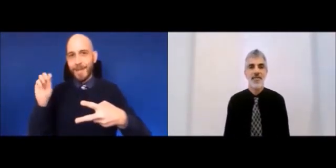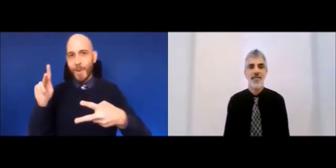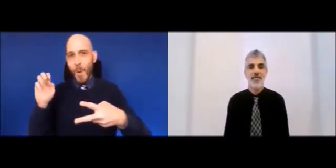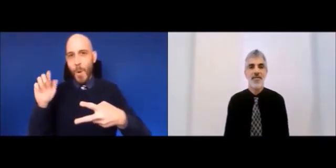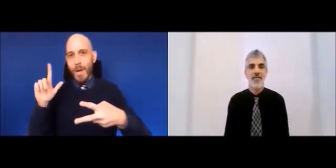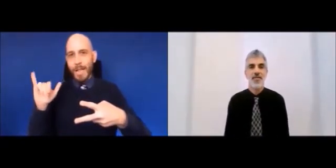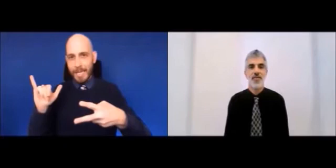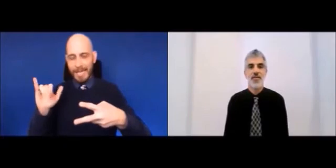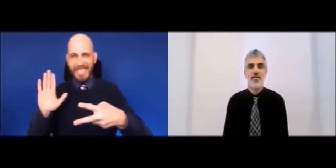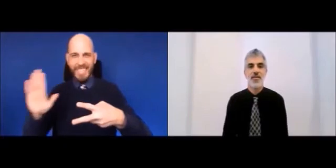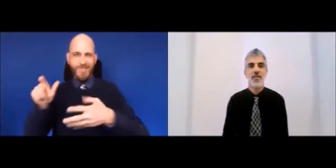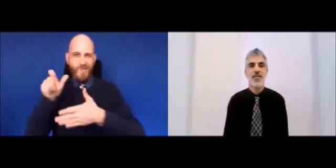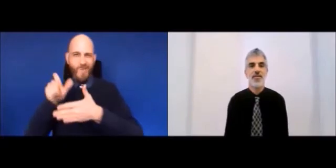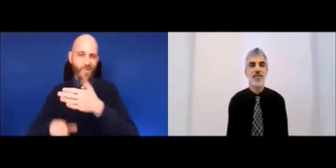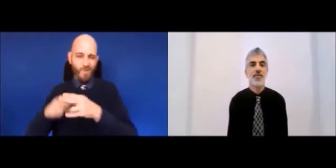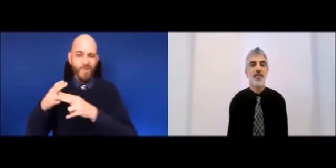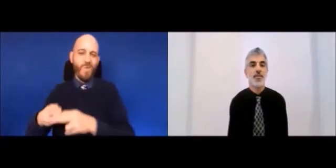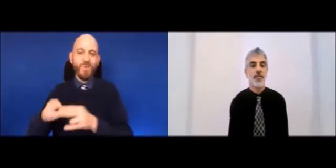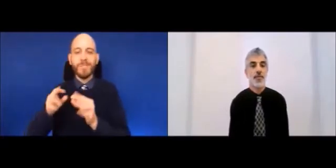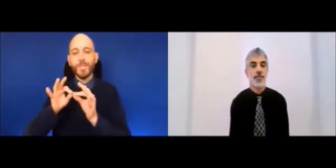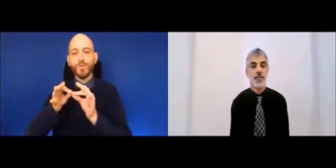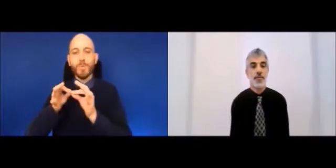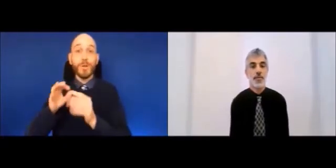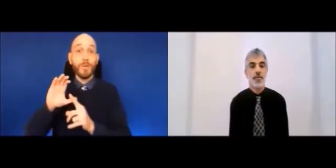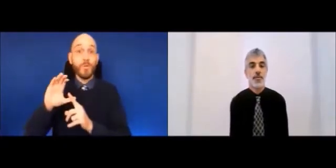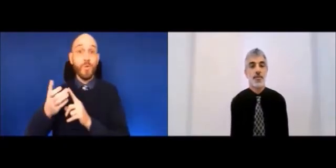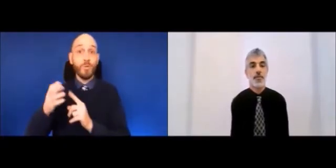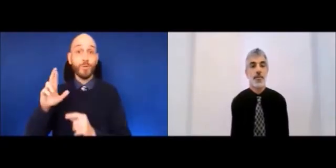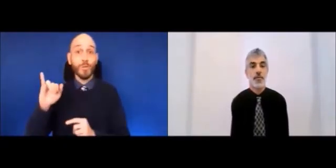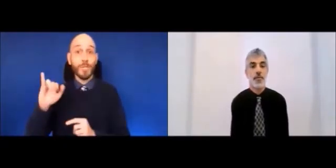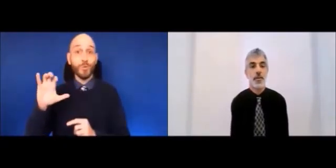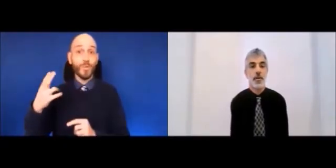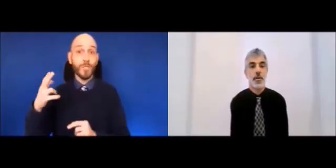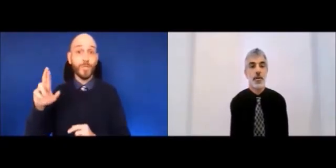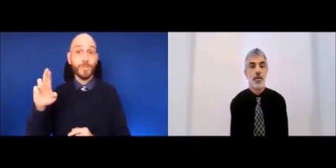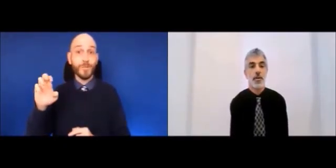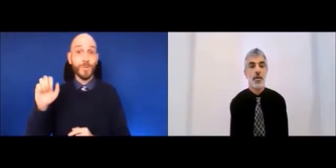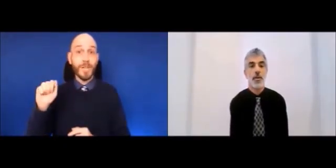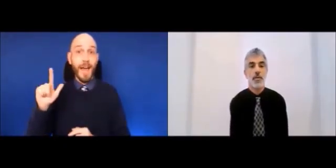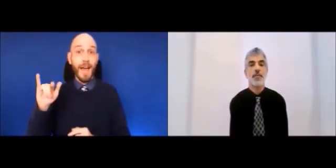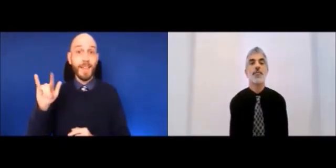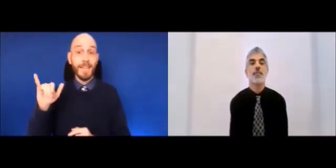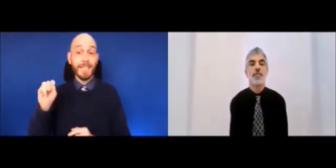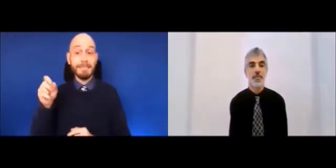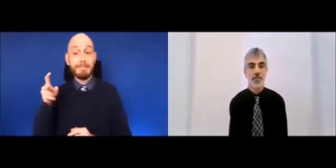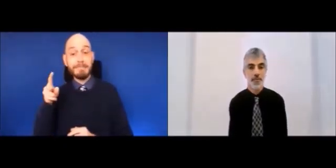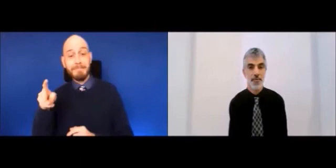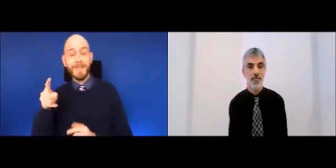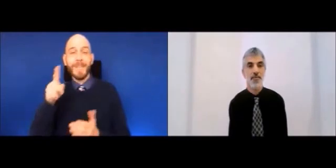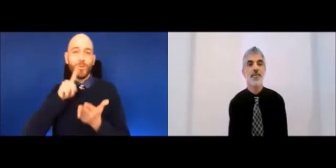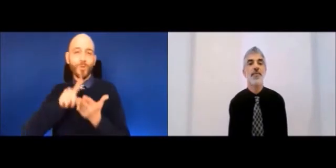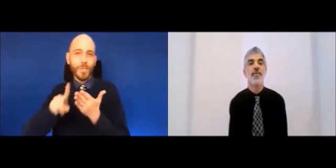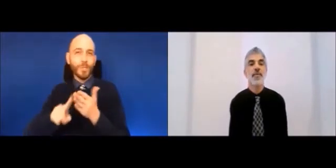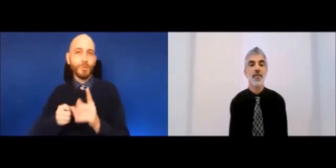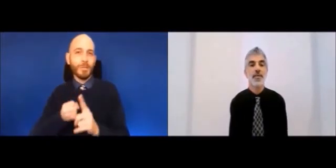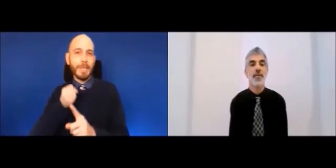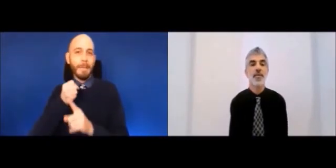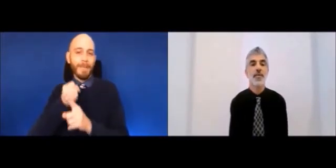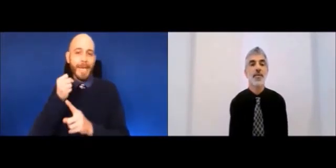interpret meaning and thoughts, not words. The first resource is an article by Dennis Coakley